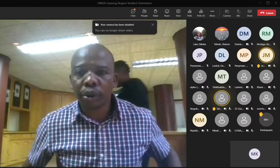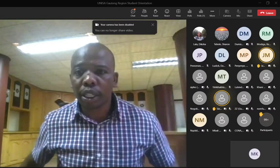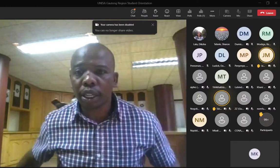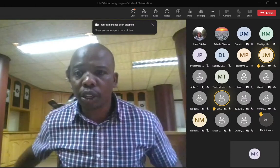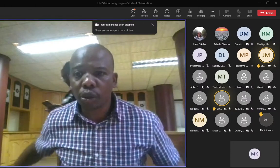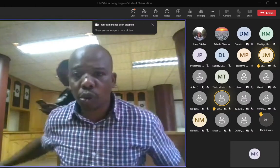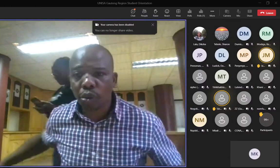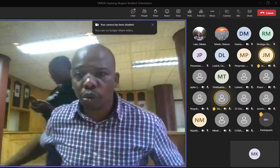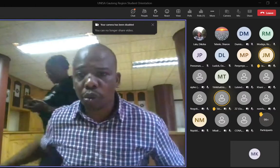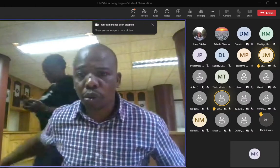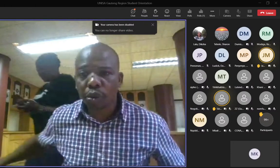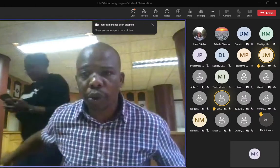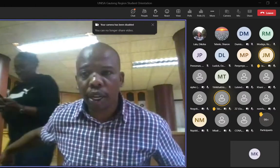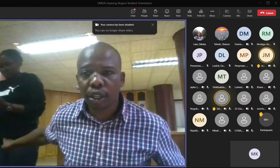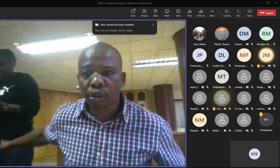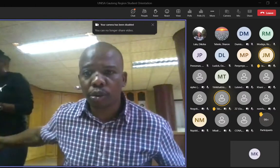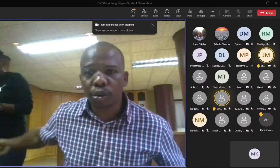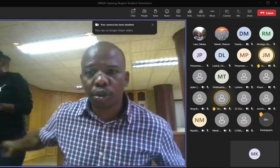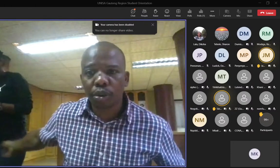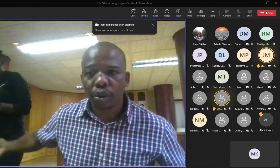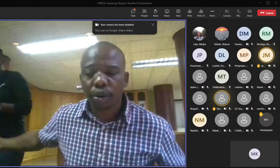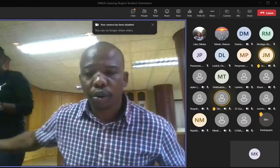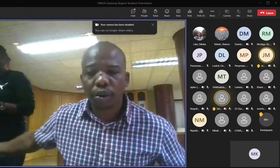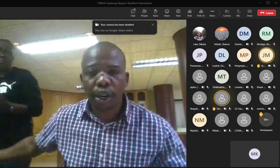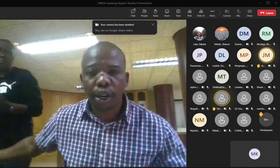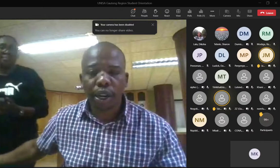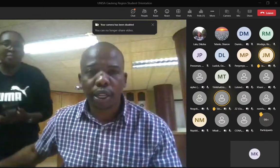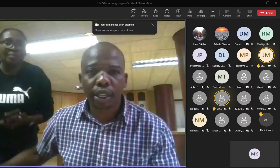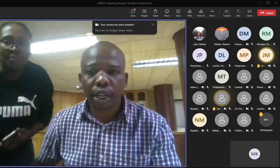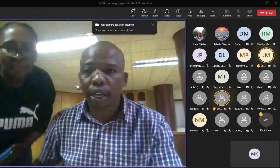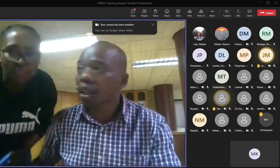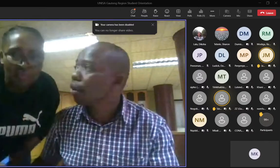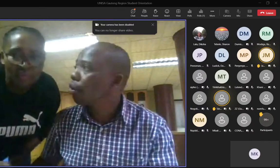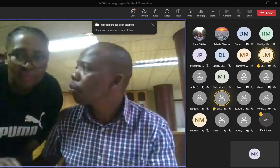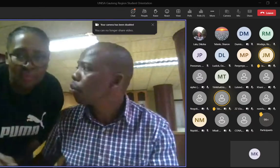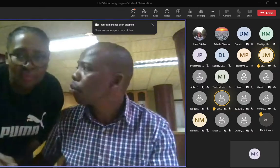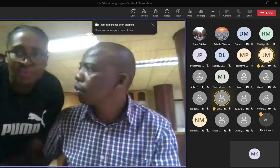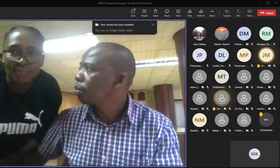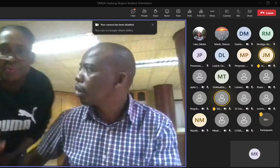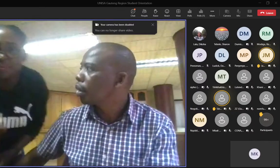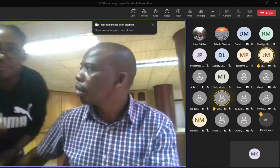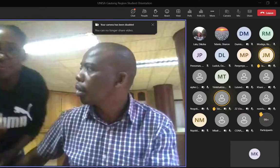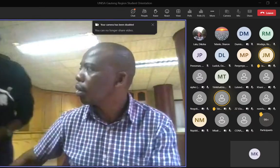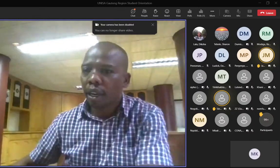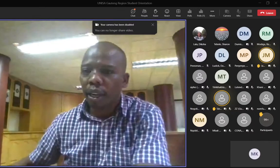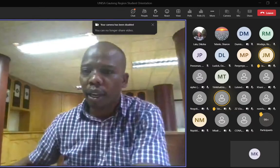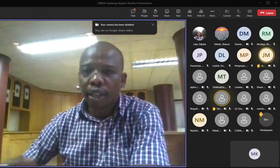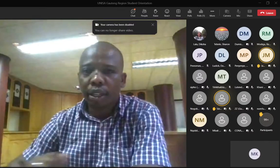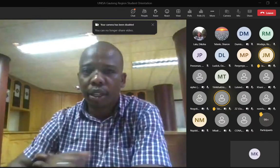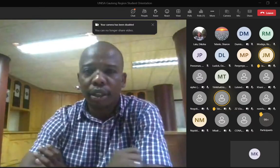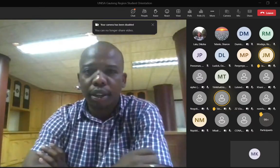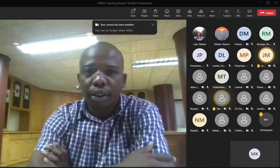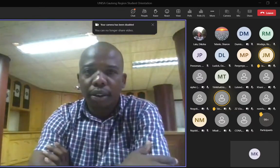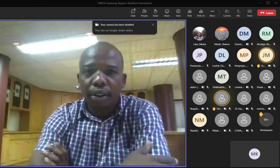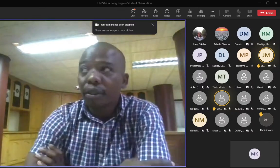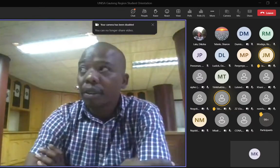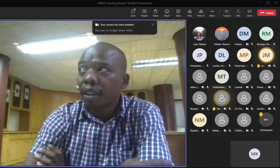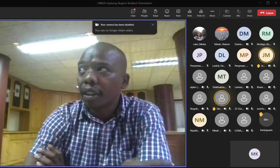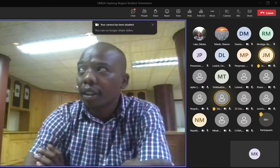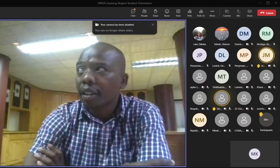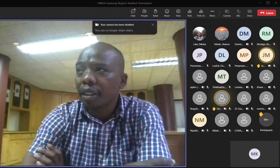we're asking you we asking you uh that uh uh